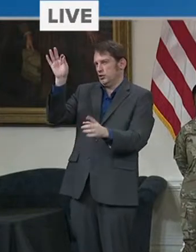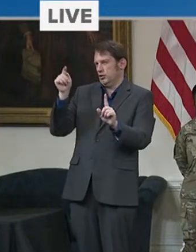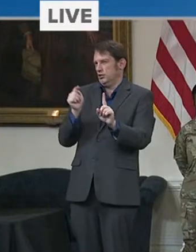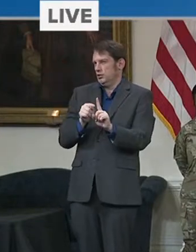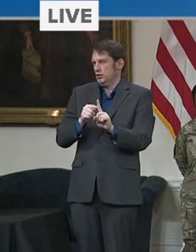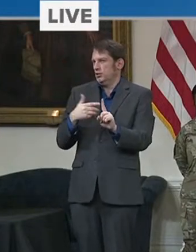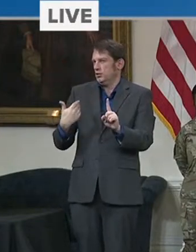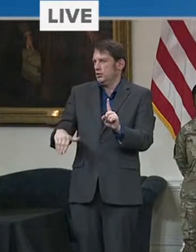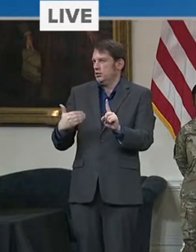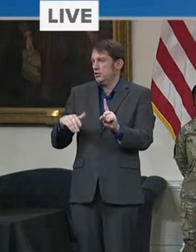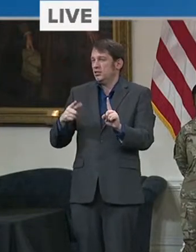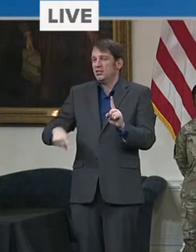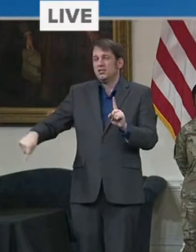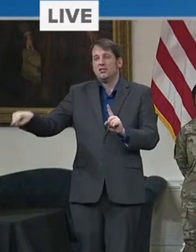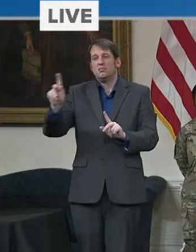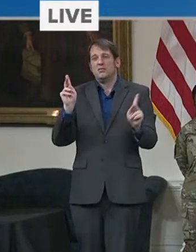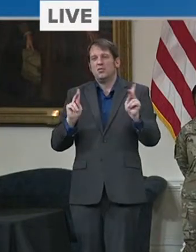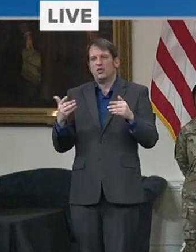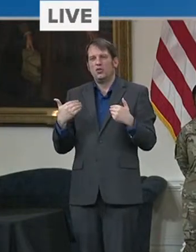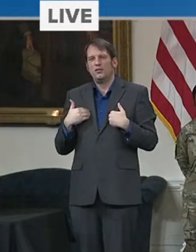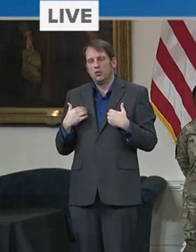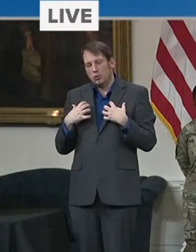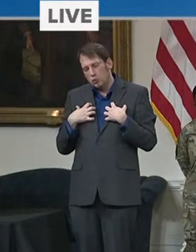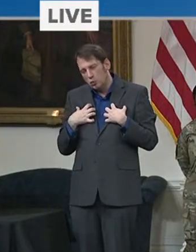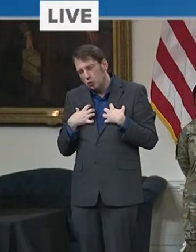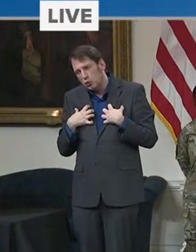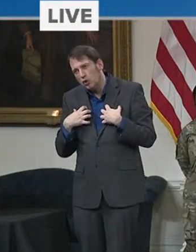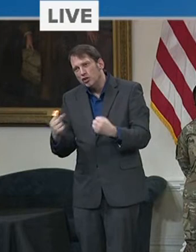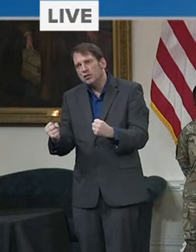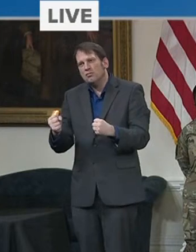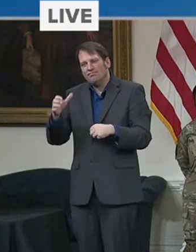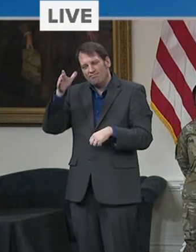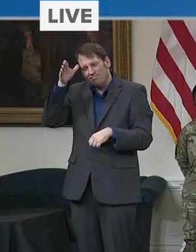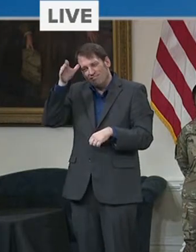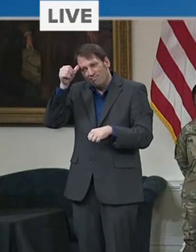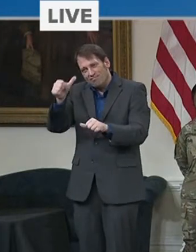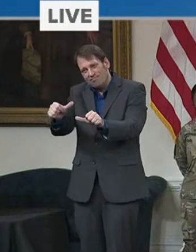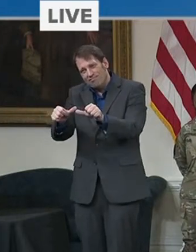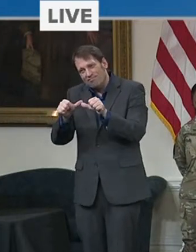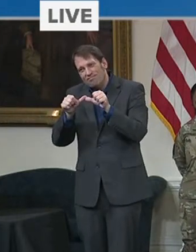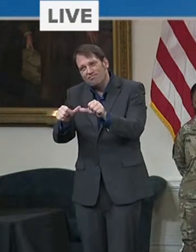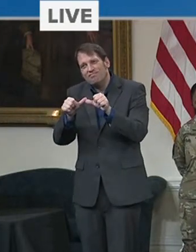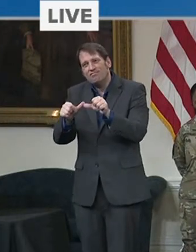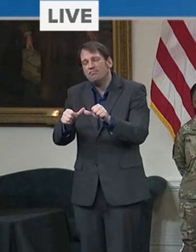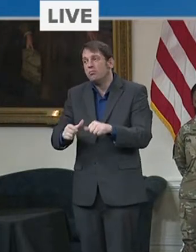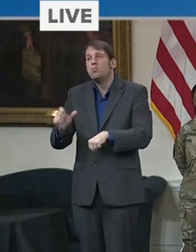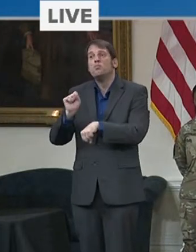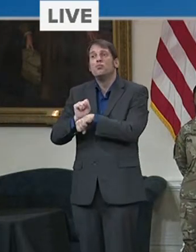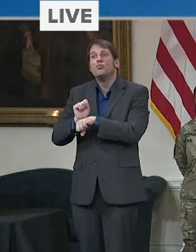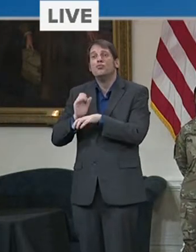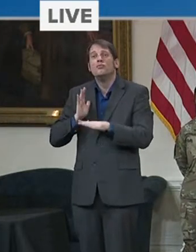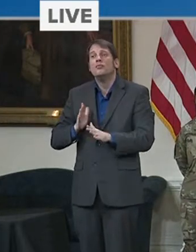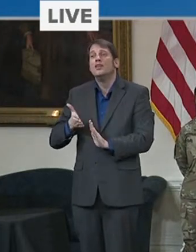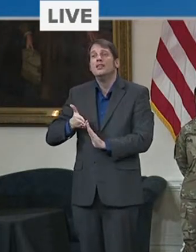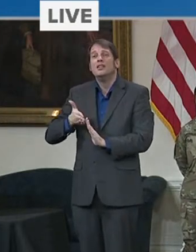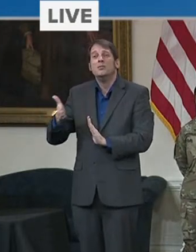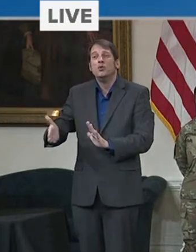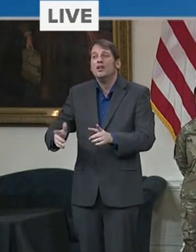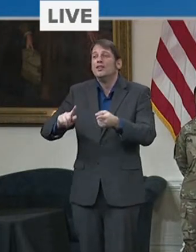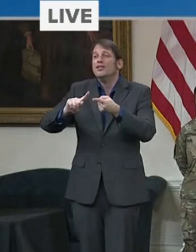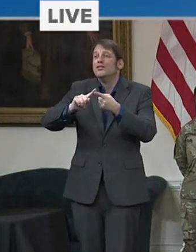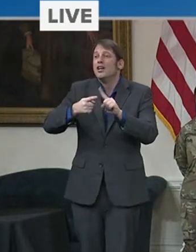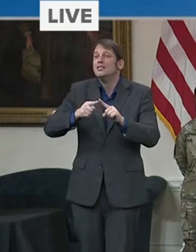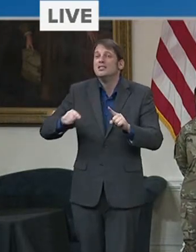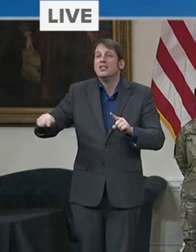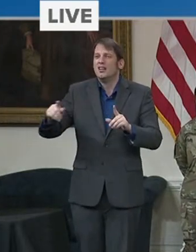stamina. I've seen coworkers, neighbors, and friends all stand in solidarity against this virus and